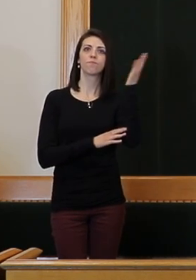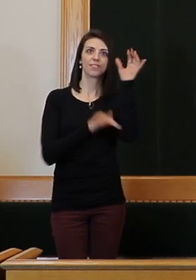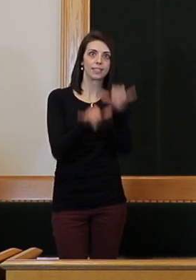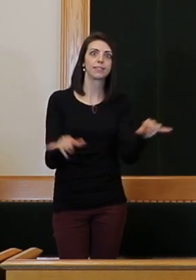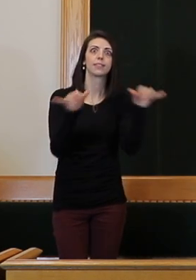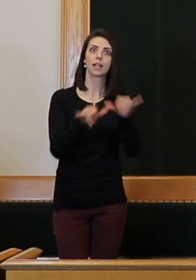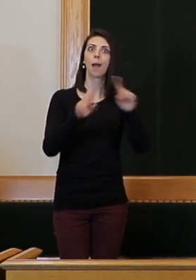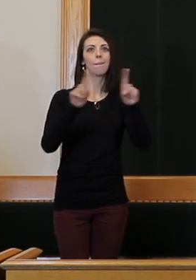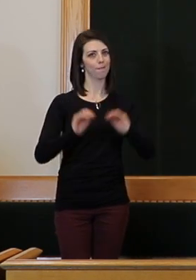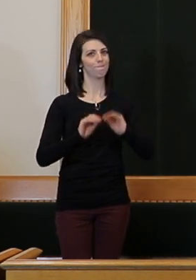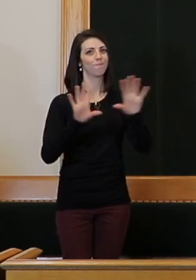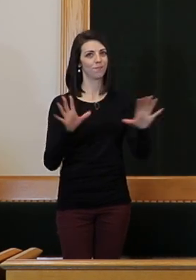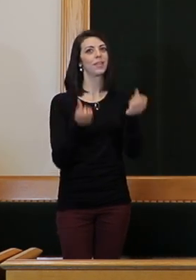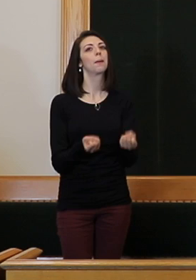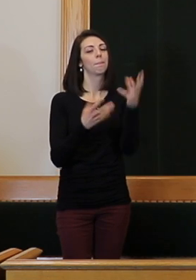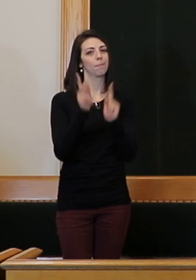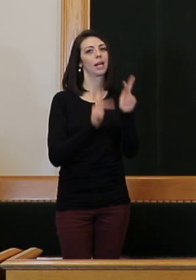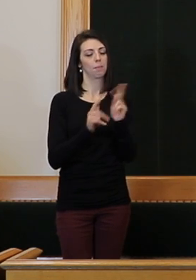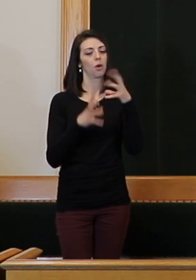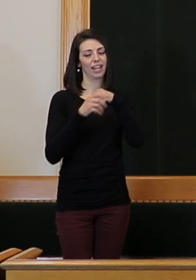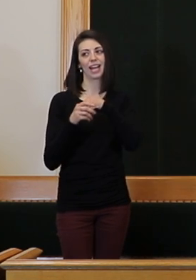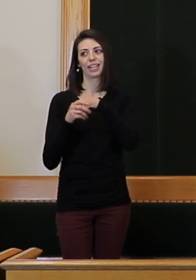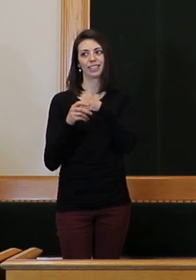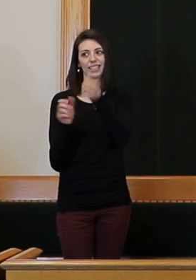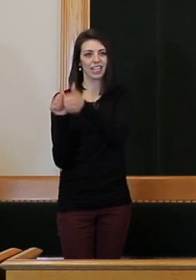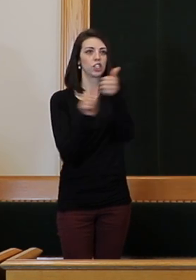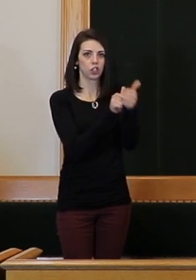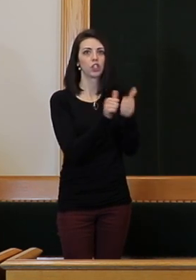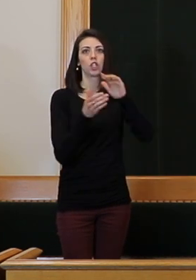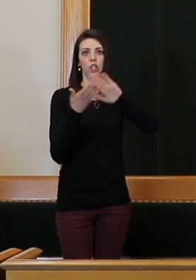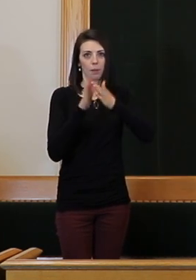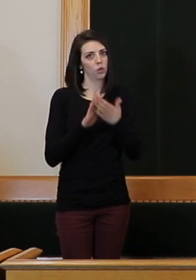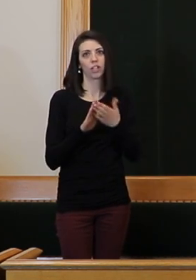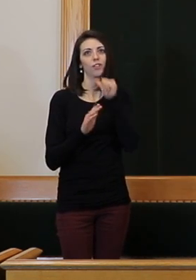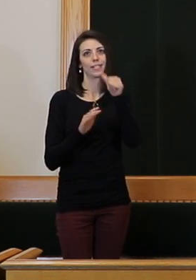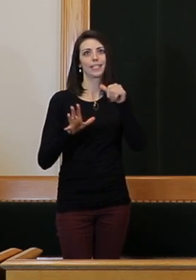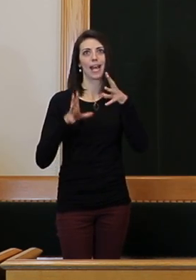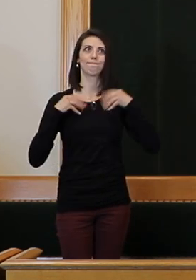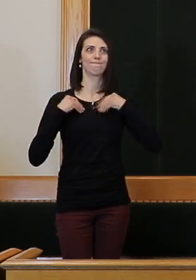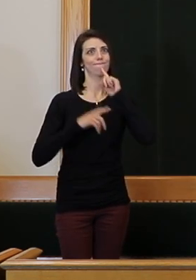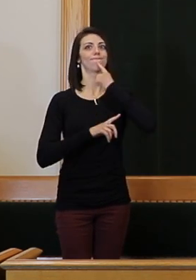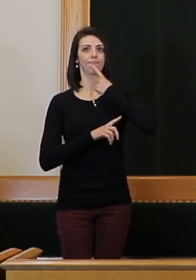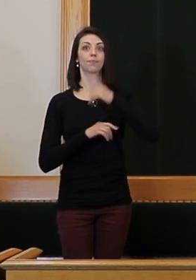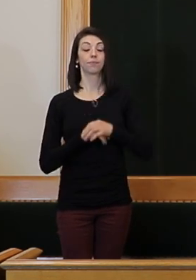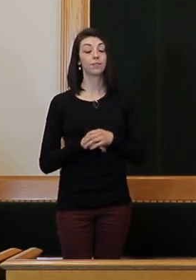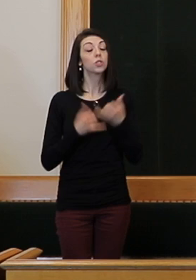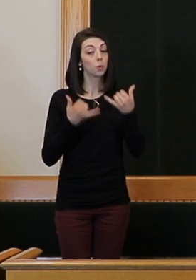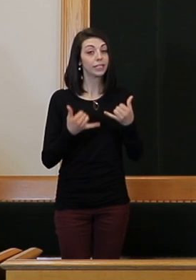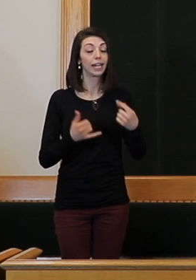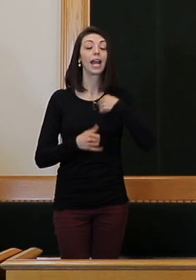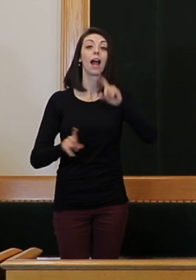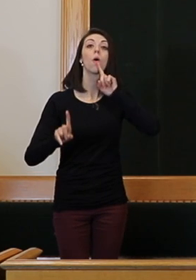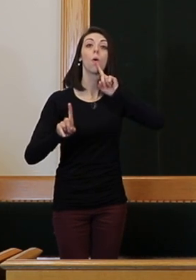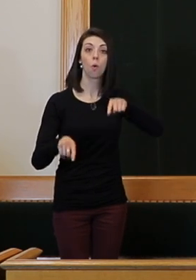it has become apparent that many members of our communities have not taken this seriously. As such, earlier today, I issued an executive